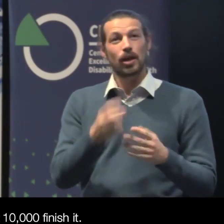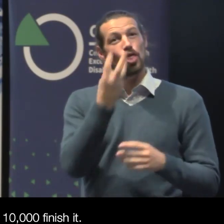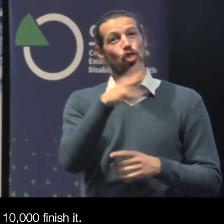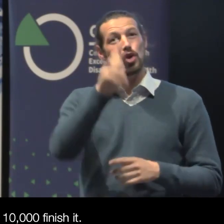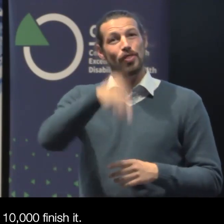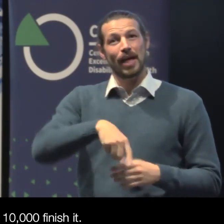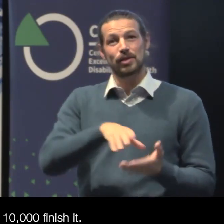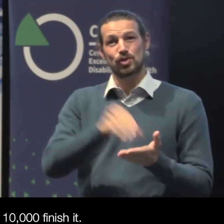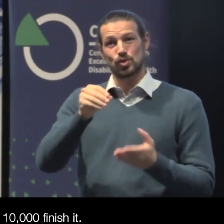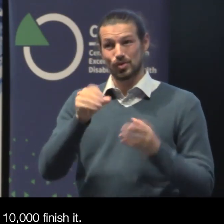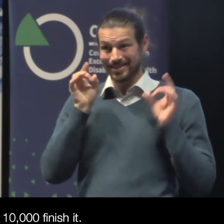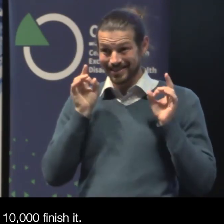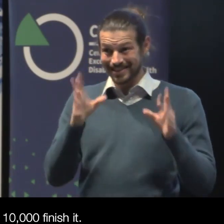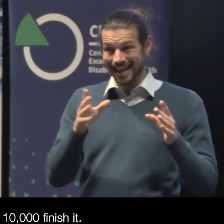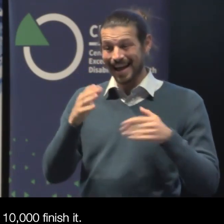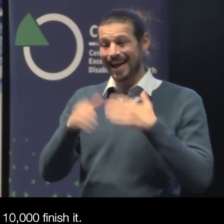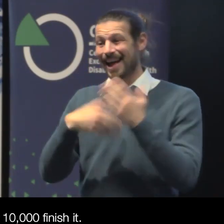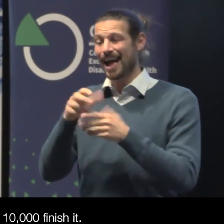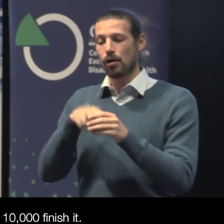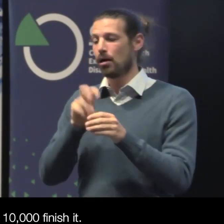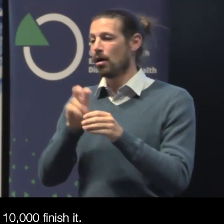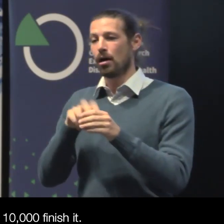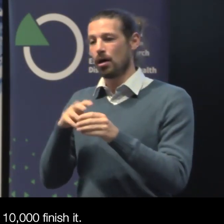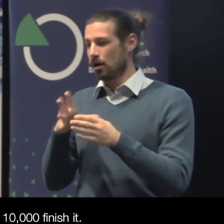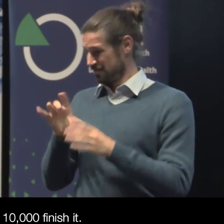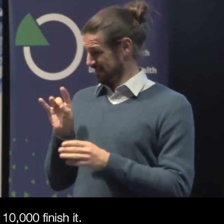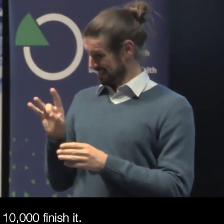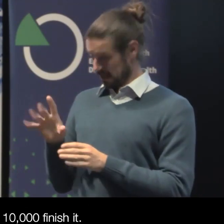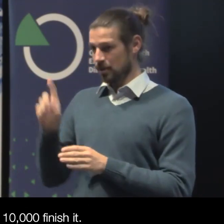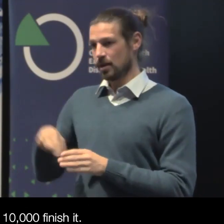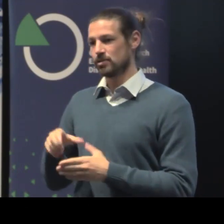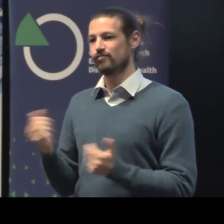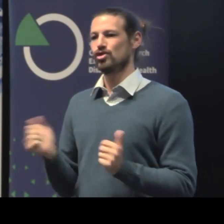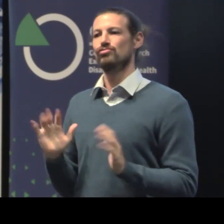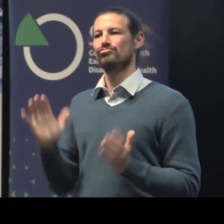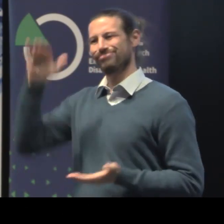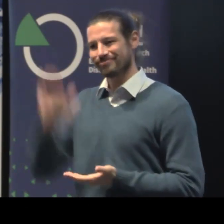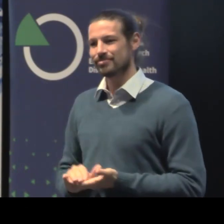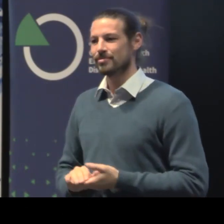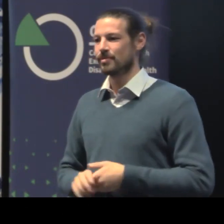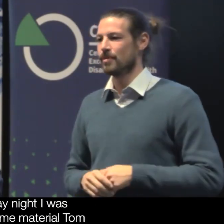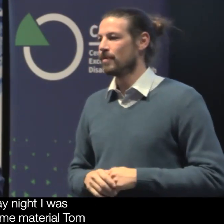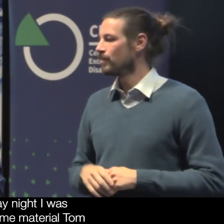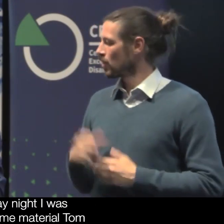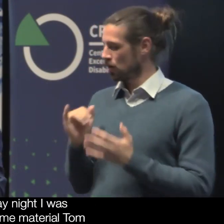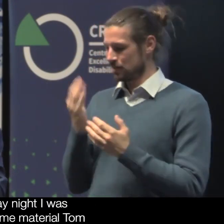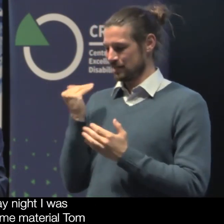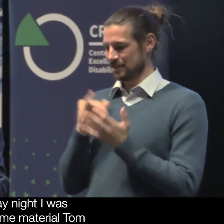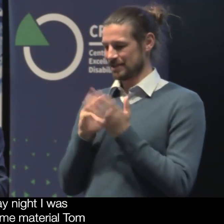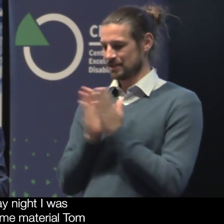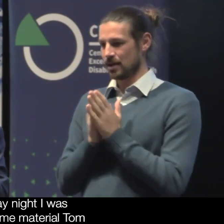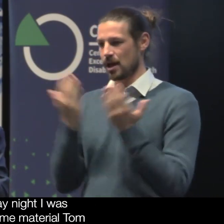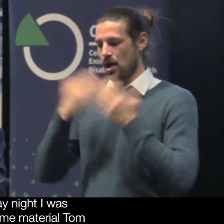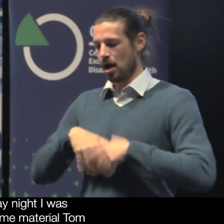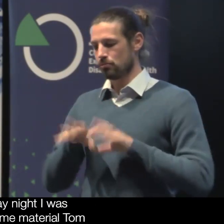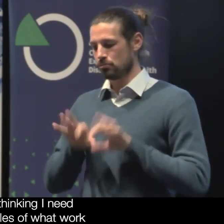finish. Isn't that a terrible indictment? That so many people drop out. And the brilliance of your slide, so on Sunday night I was writing up some material, Tom, and